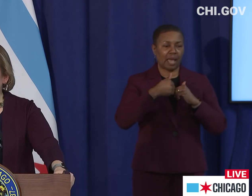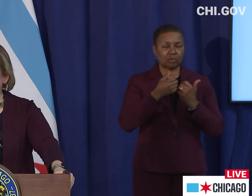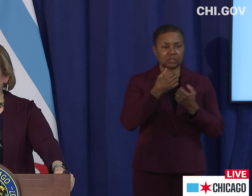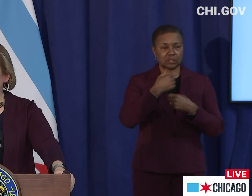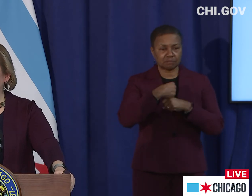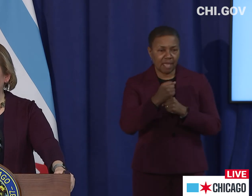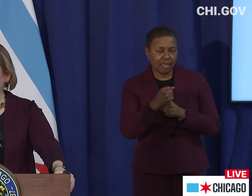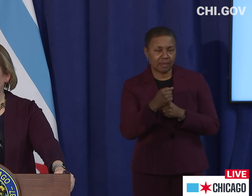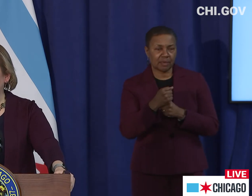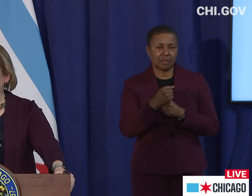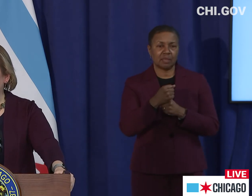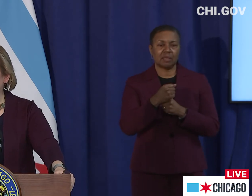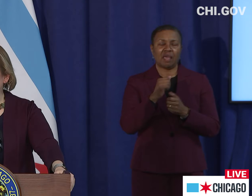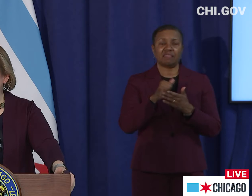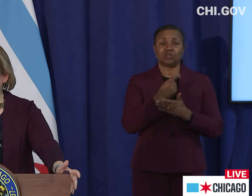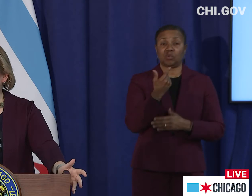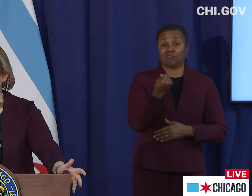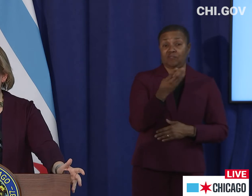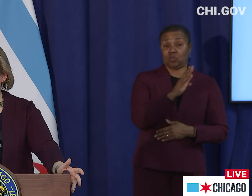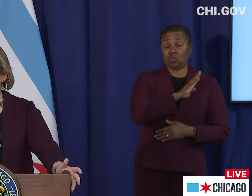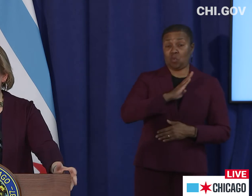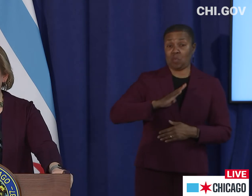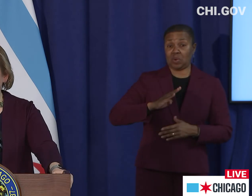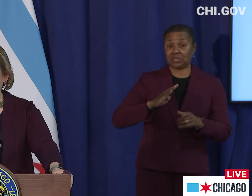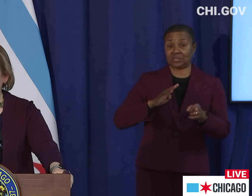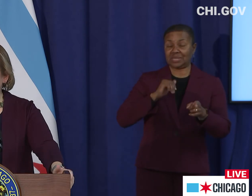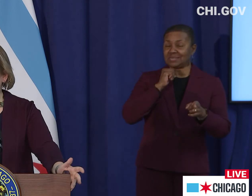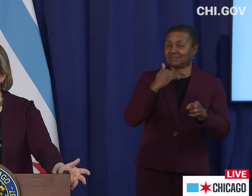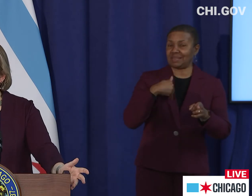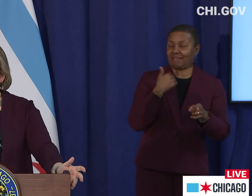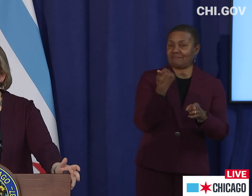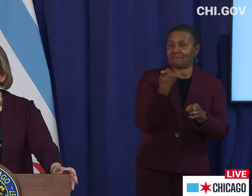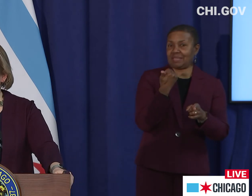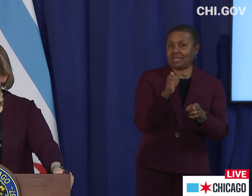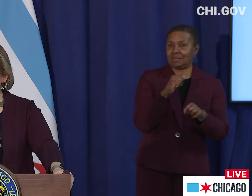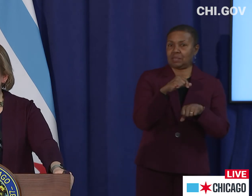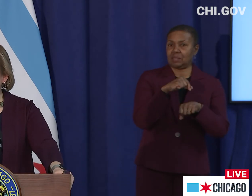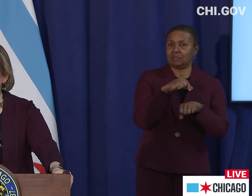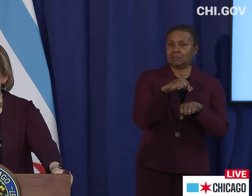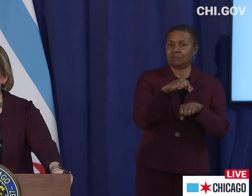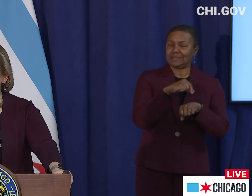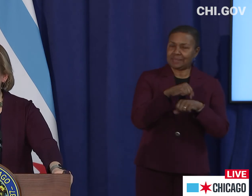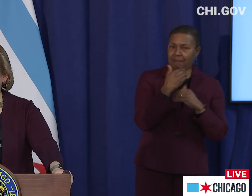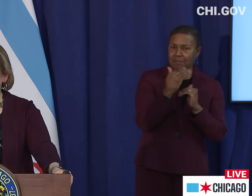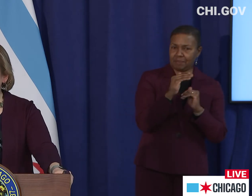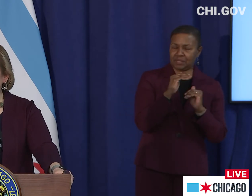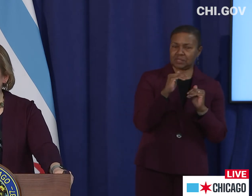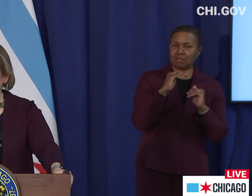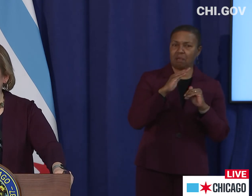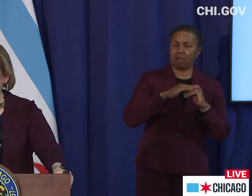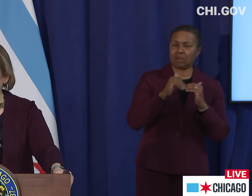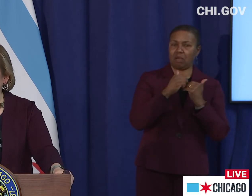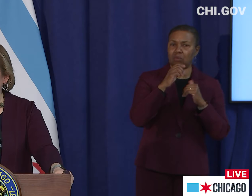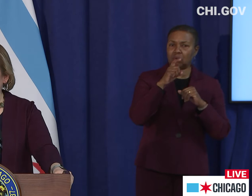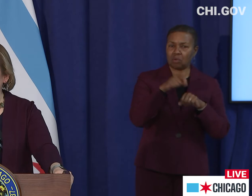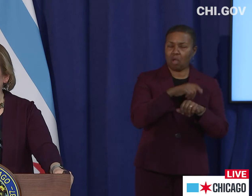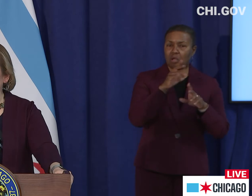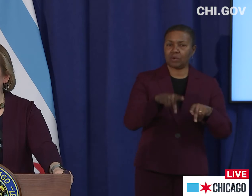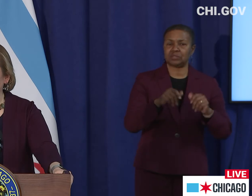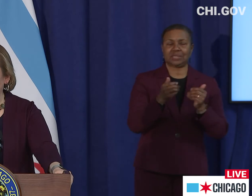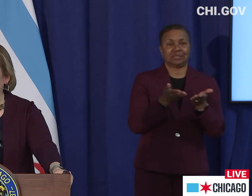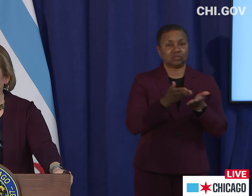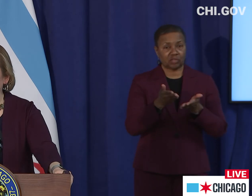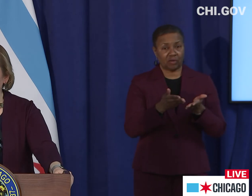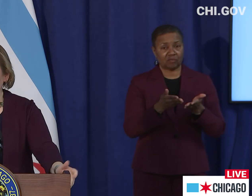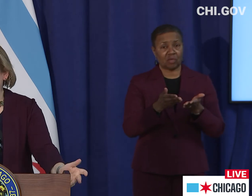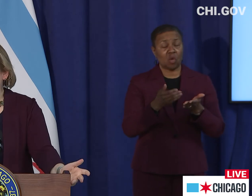very few boards in the city right now that doesn't have any terms, for example. So we really appreciate the people who have been on the board,